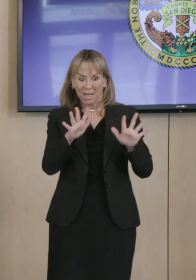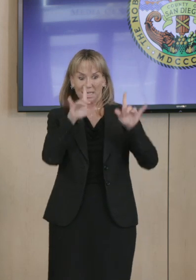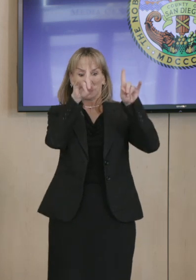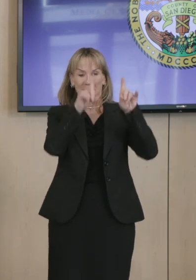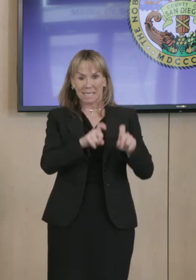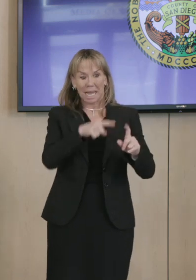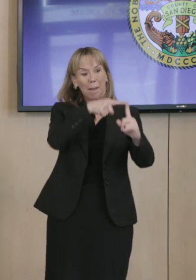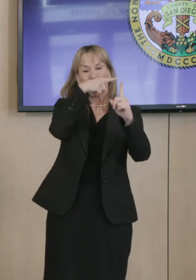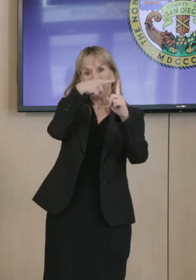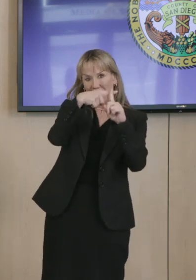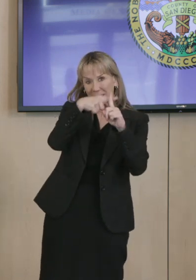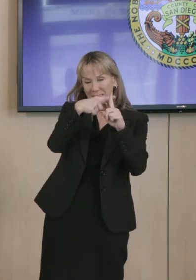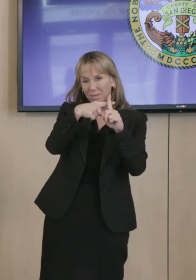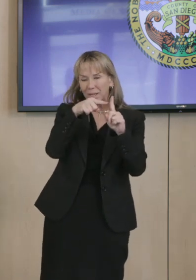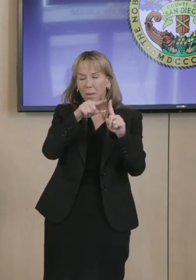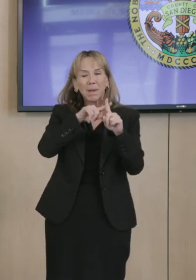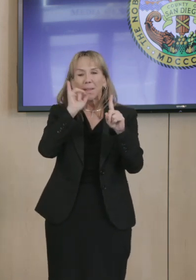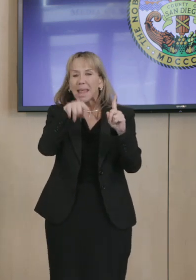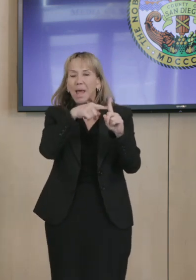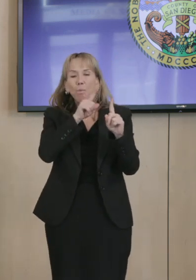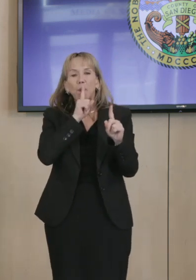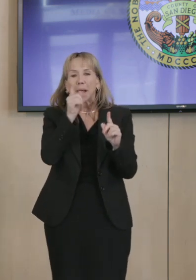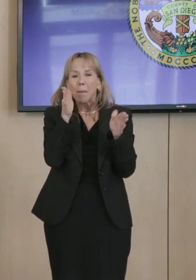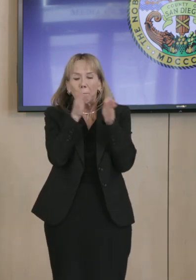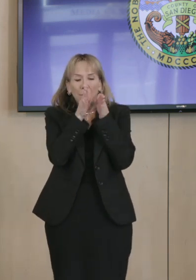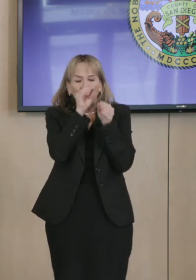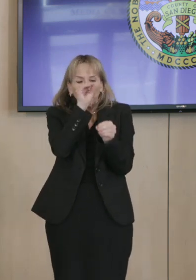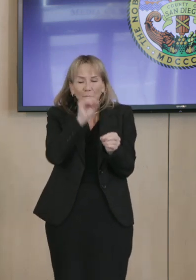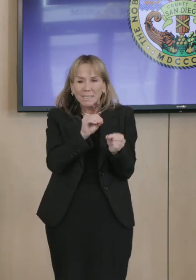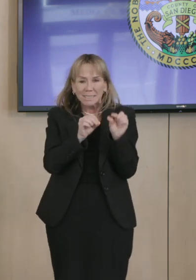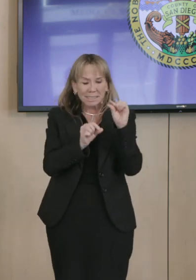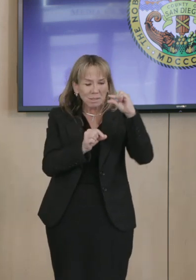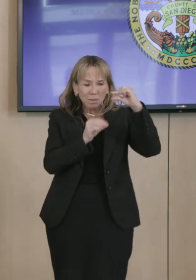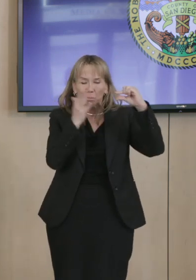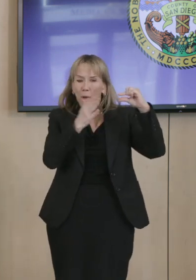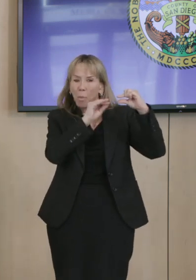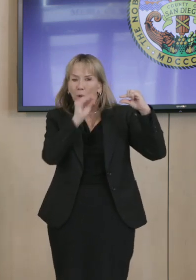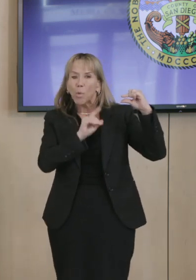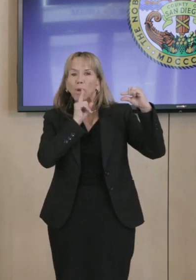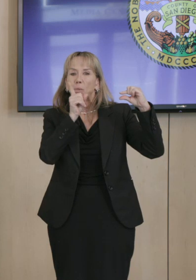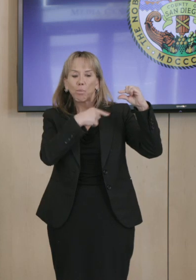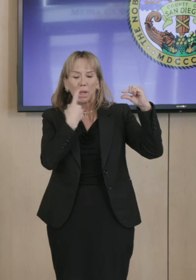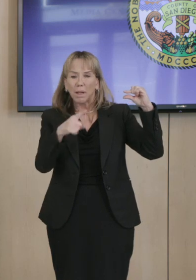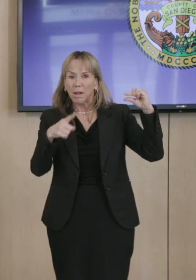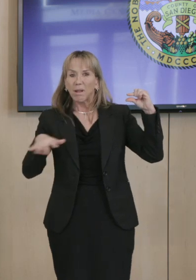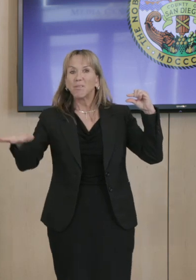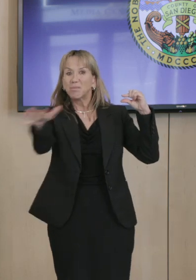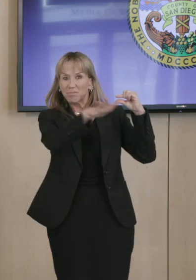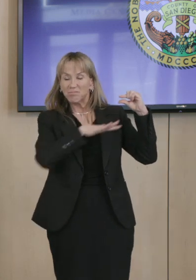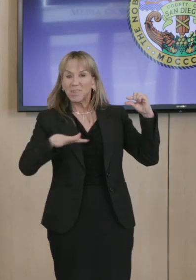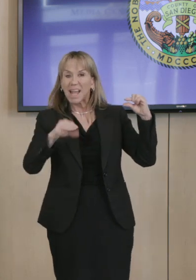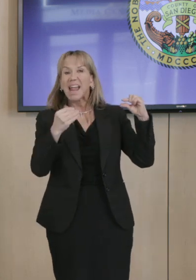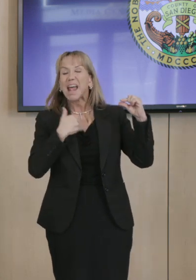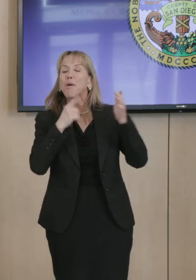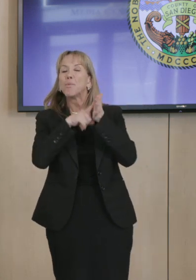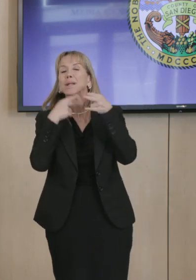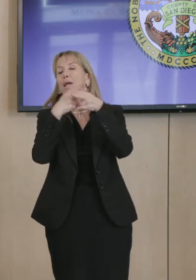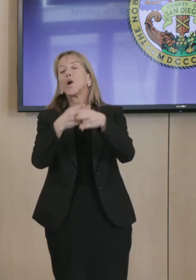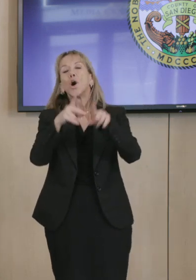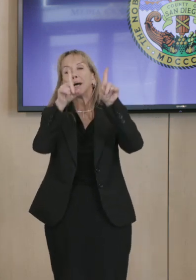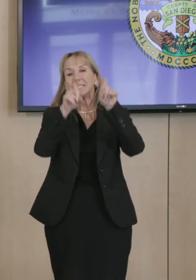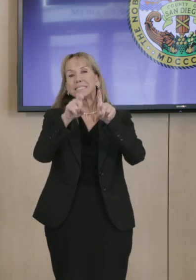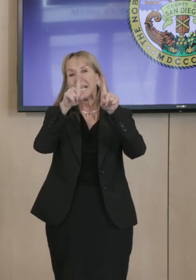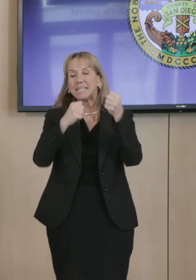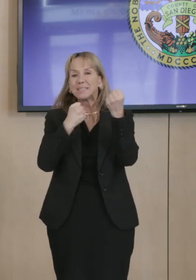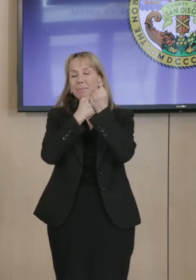is only a small glimpse of what's really going on in the community. And there is something called testing bias, that is to say, if you're